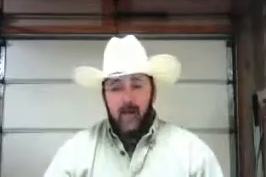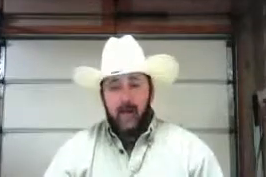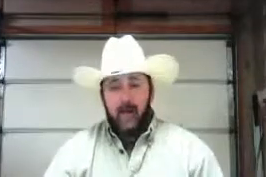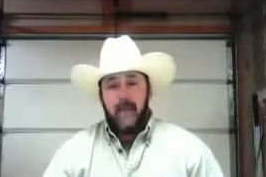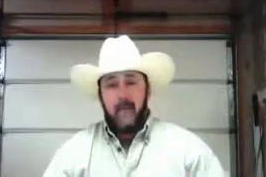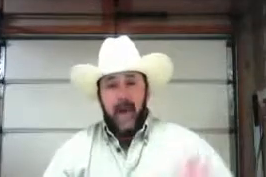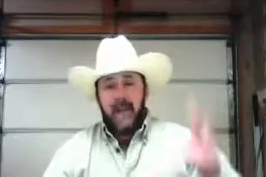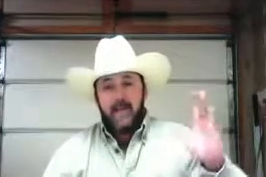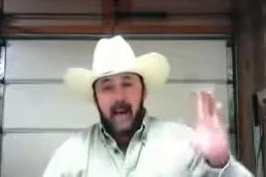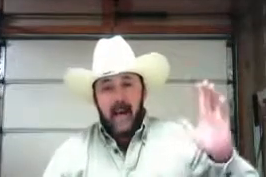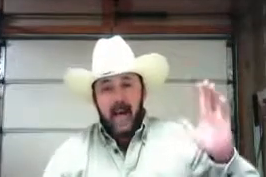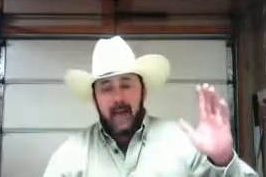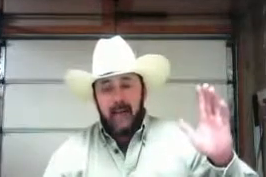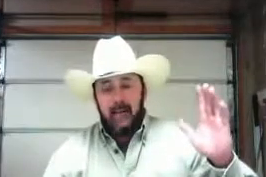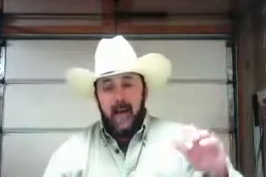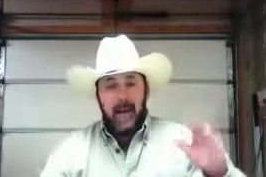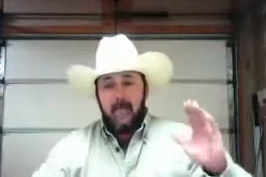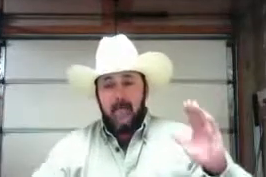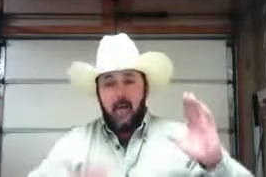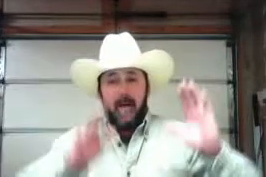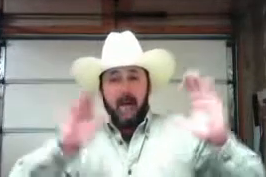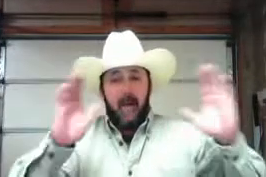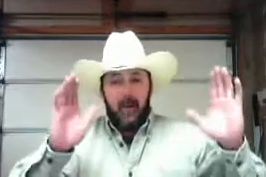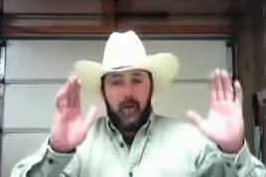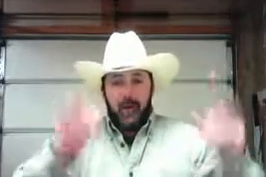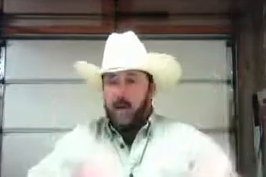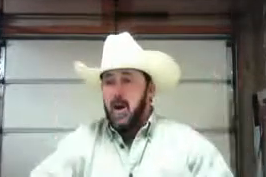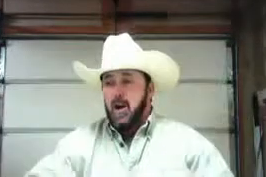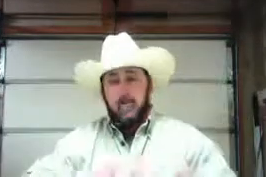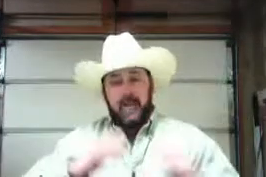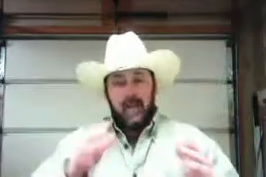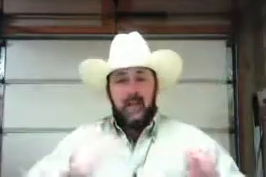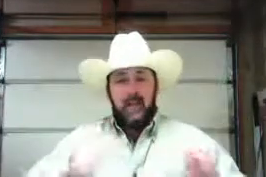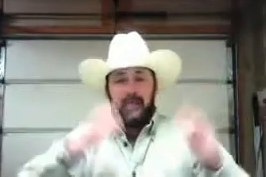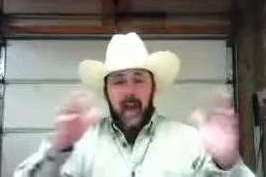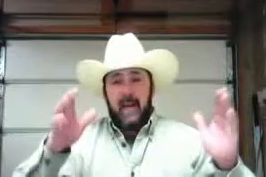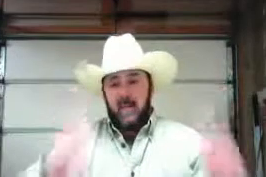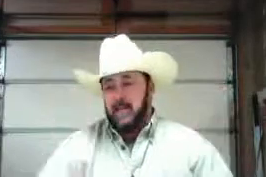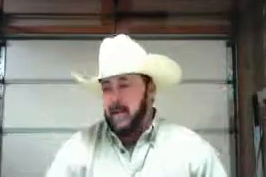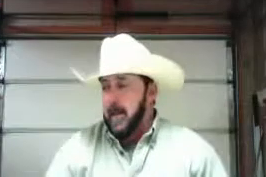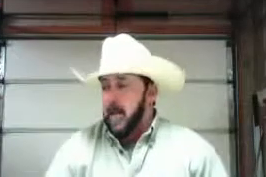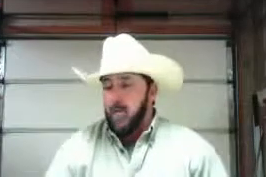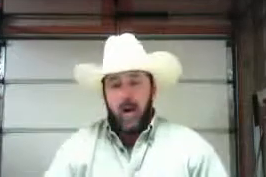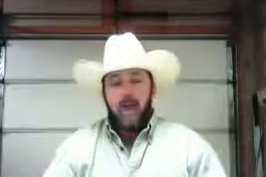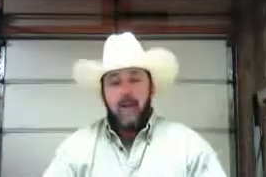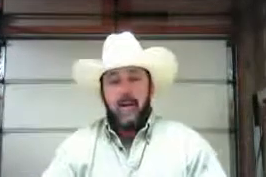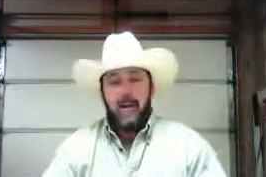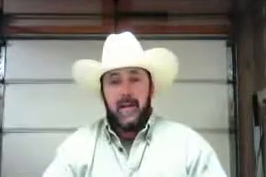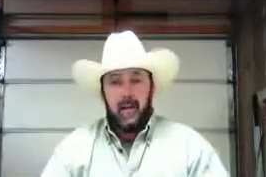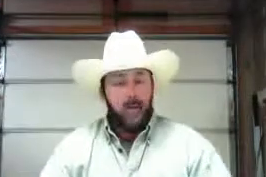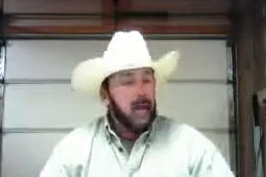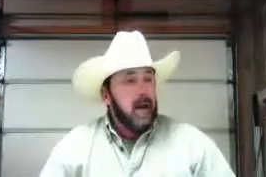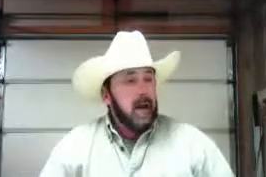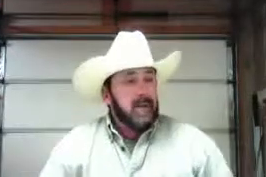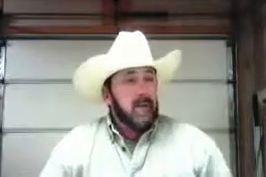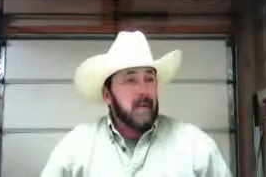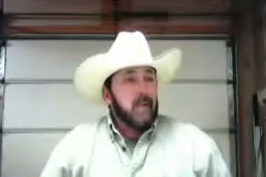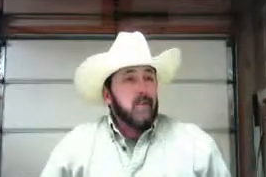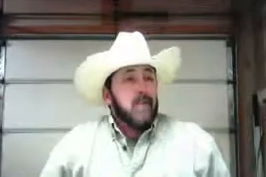a rat's behind any more about marches or petitions or faxes. What I'm going to do is I'm going to